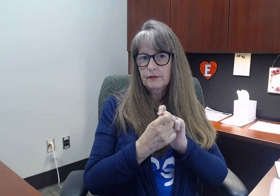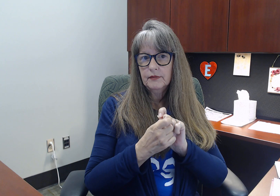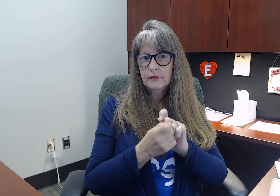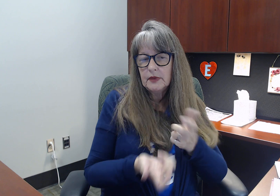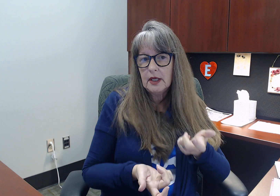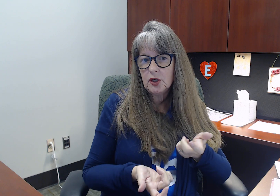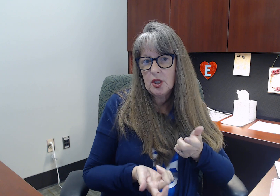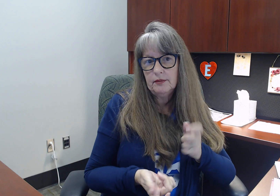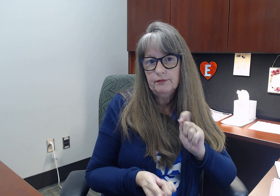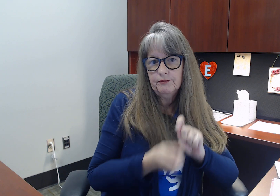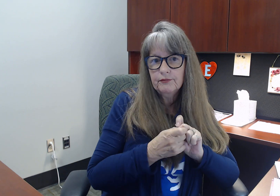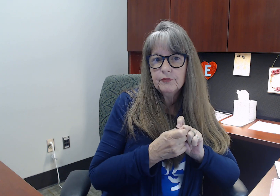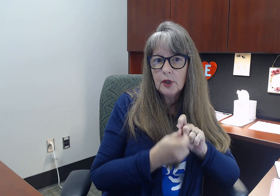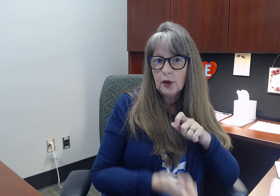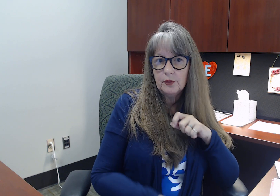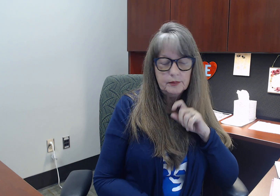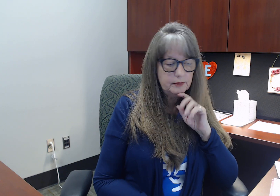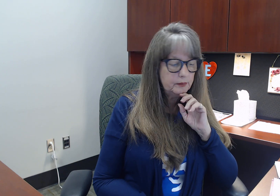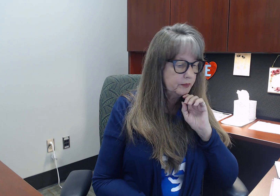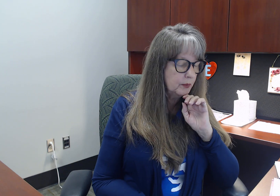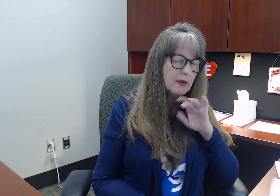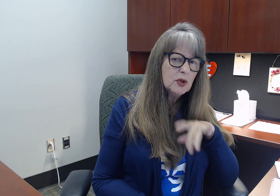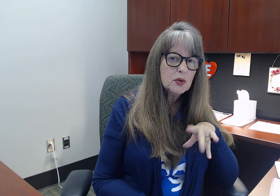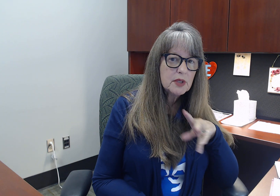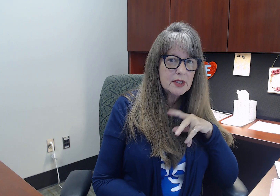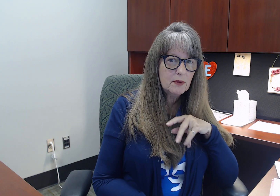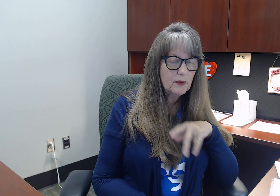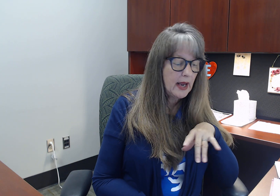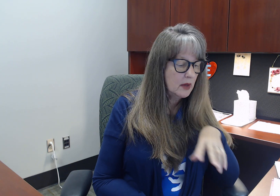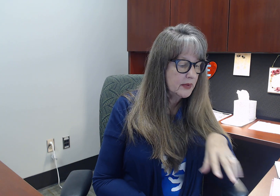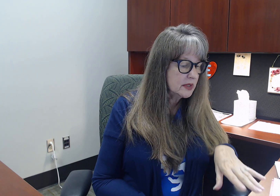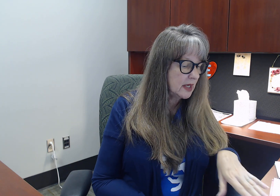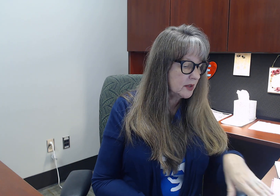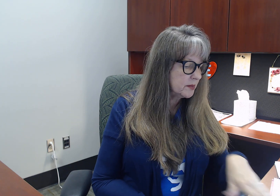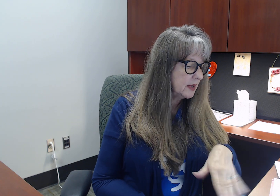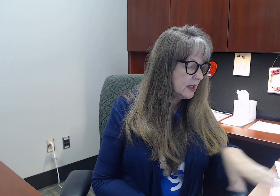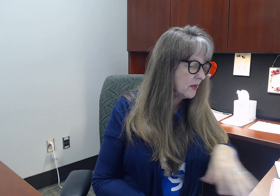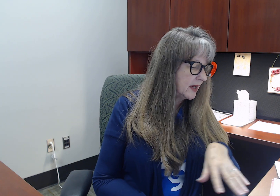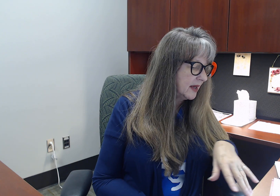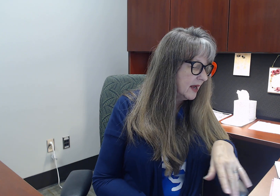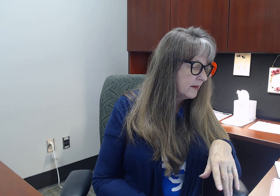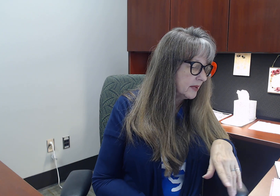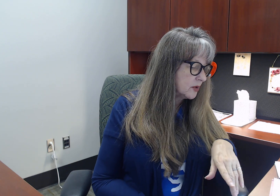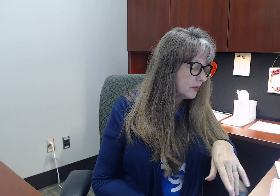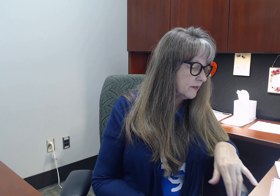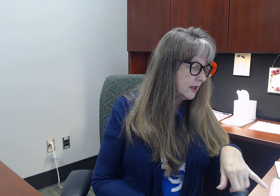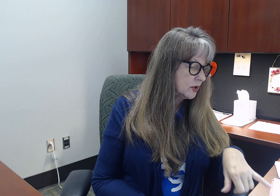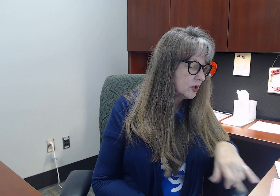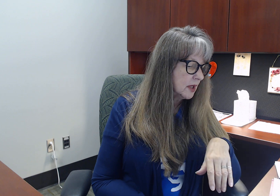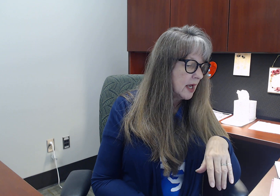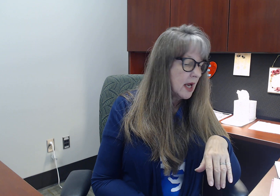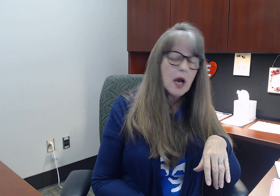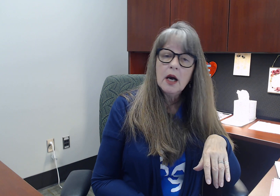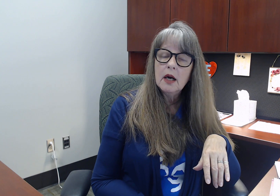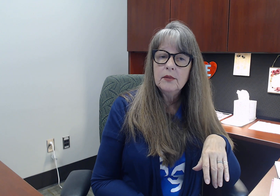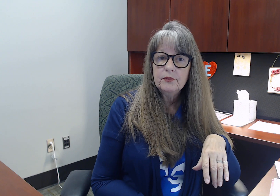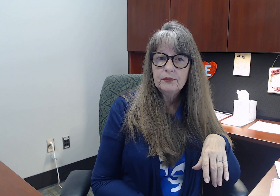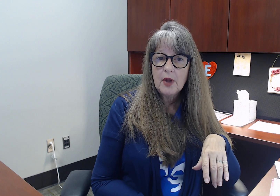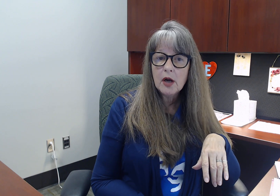to get you, you know. We even use that in some of our Halloween signs. But anyway, but that's revenge.